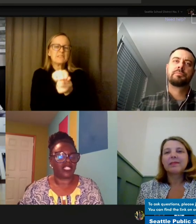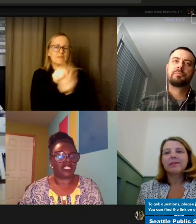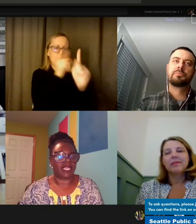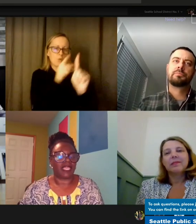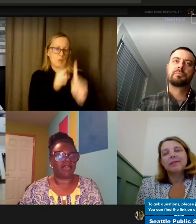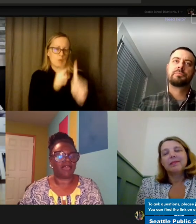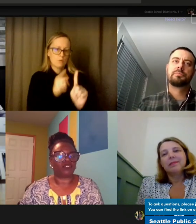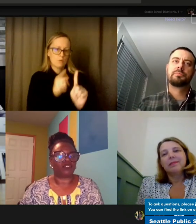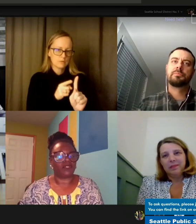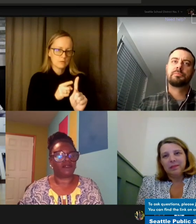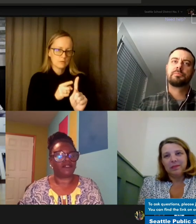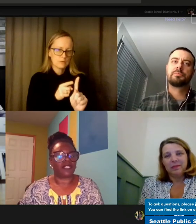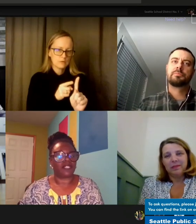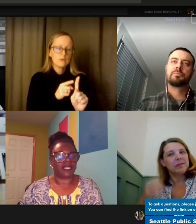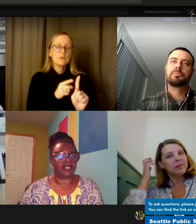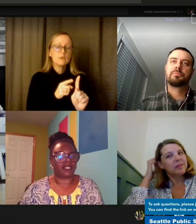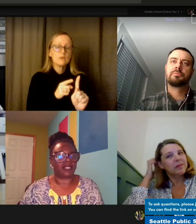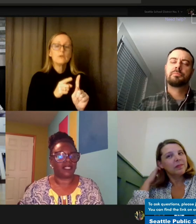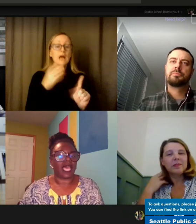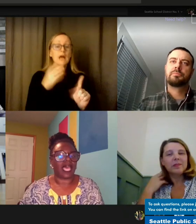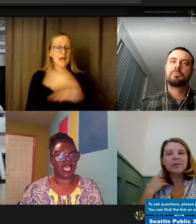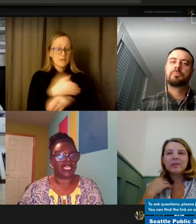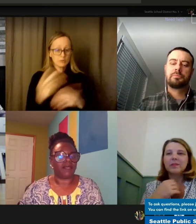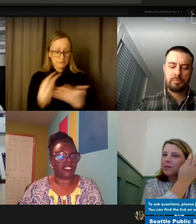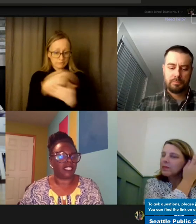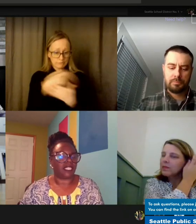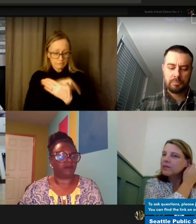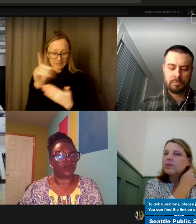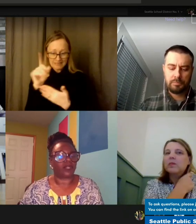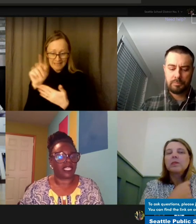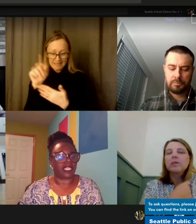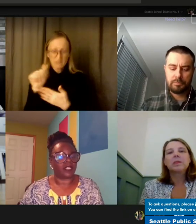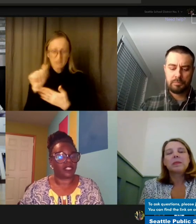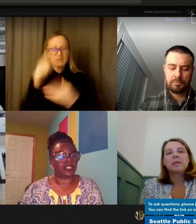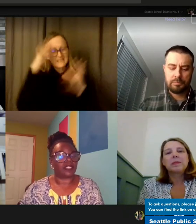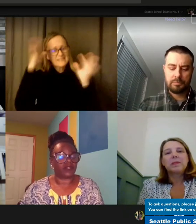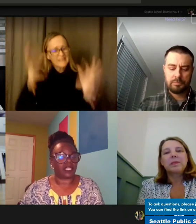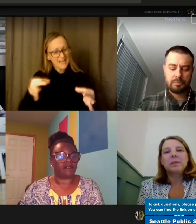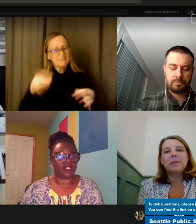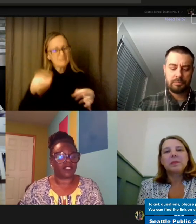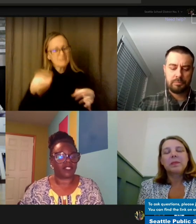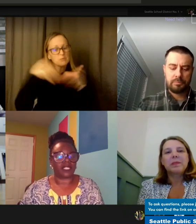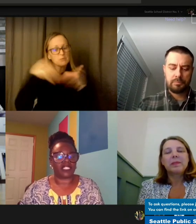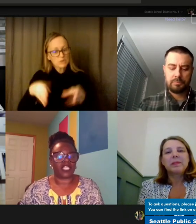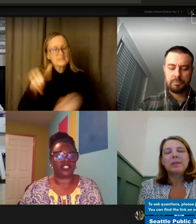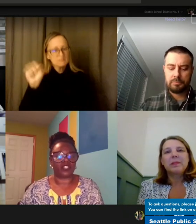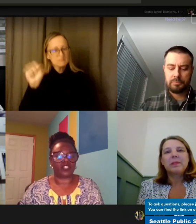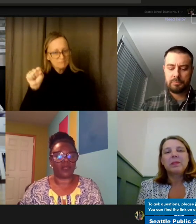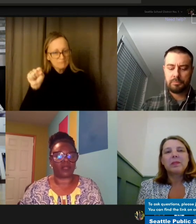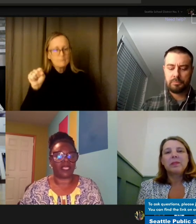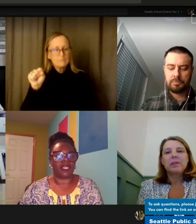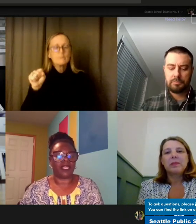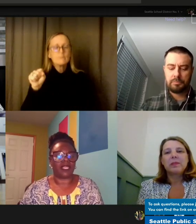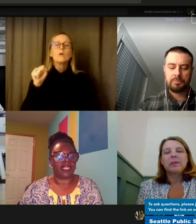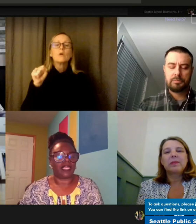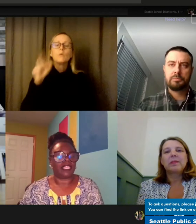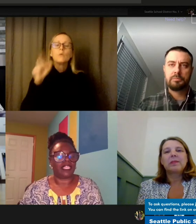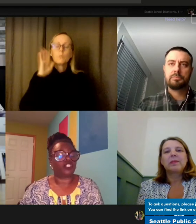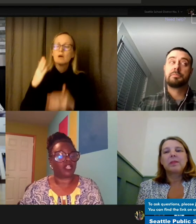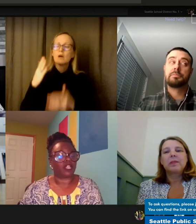made after a review of the data, the IEP team coordinates with the district level special education department and